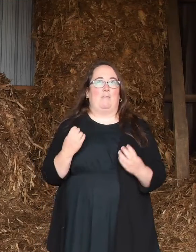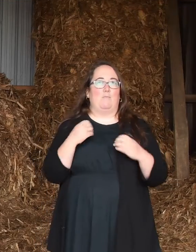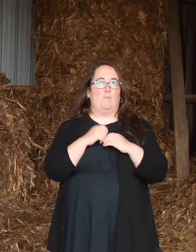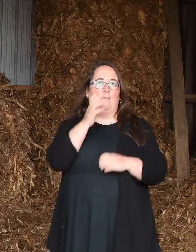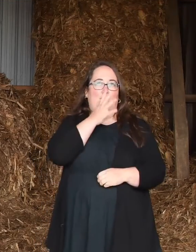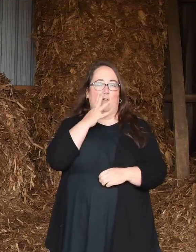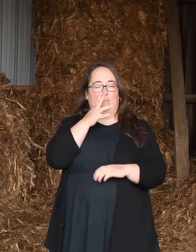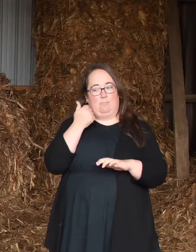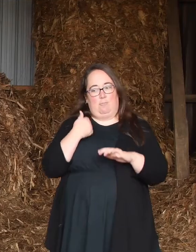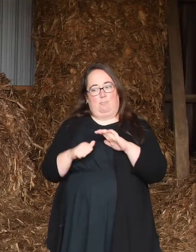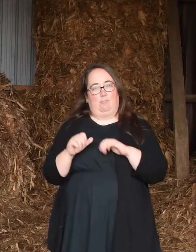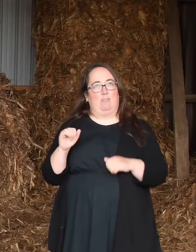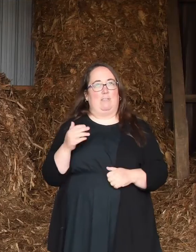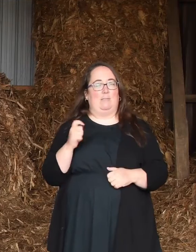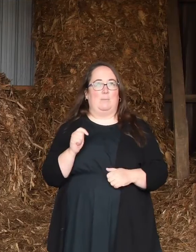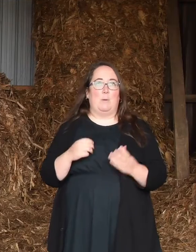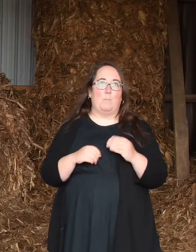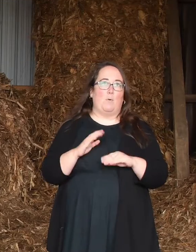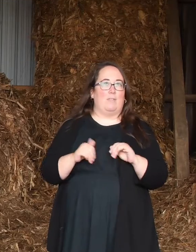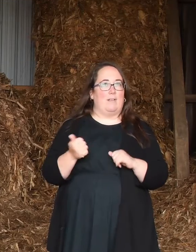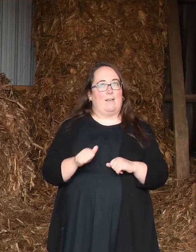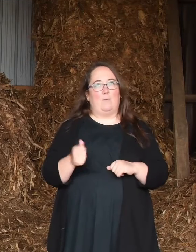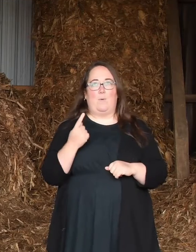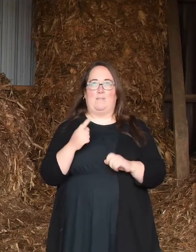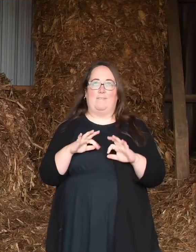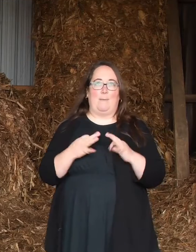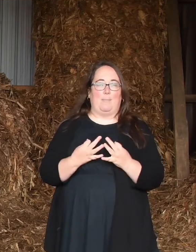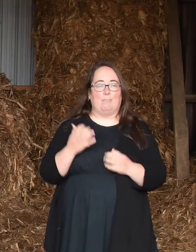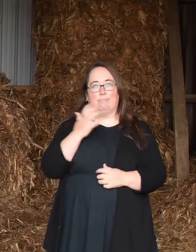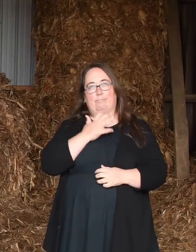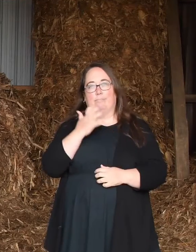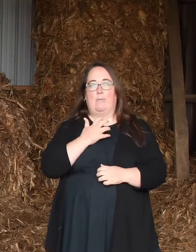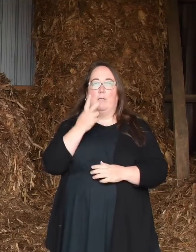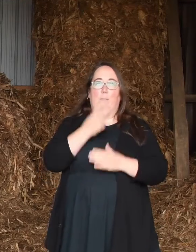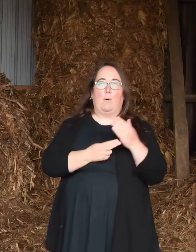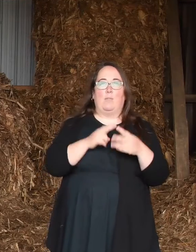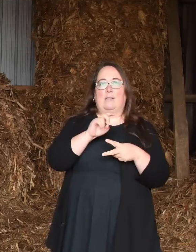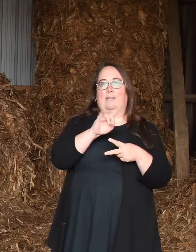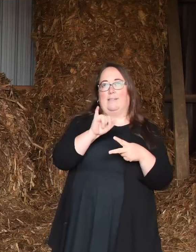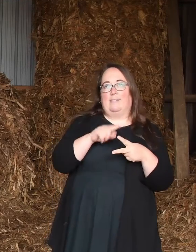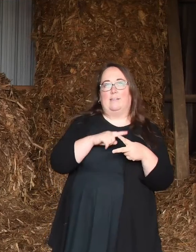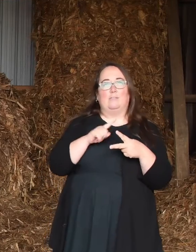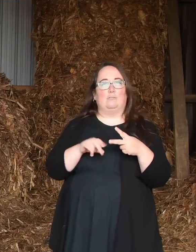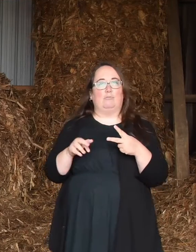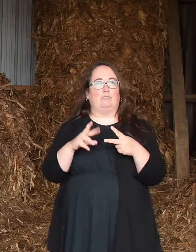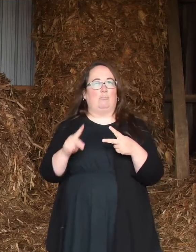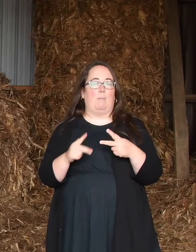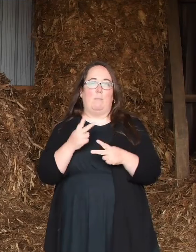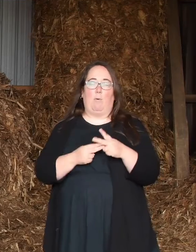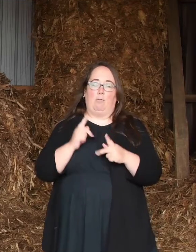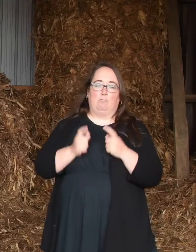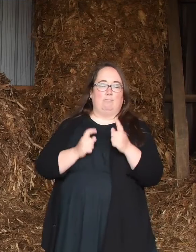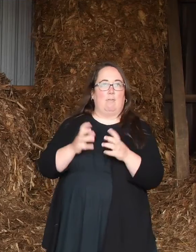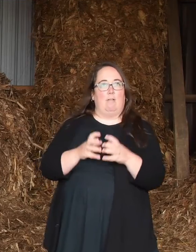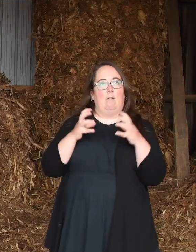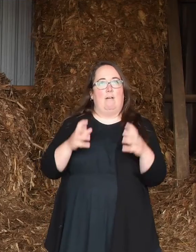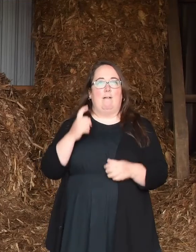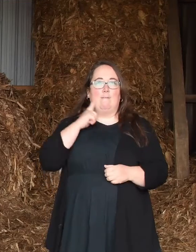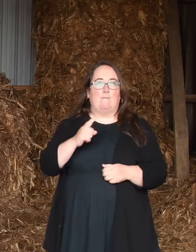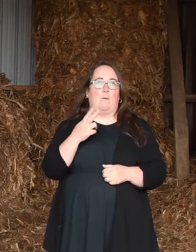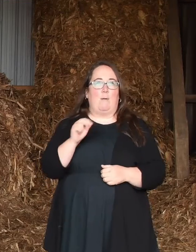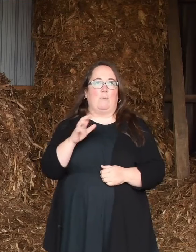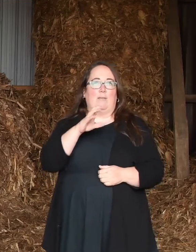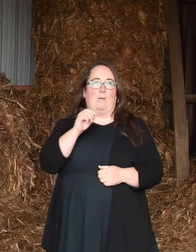farms under easement, more than any other family. So both the Dickeys and the Sharps have contributed a great deal to the